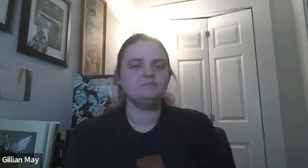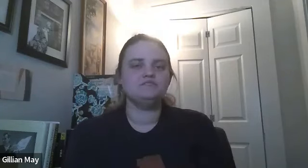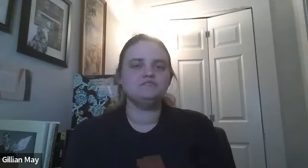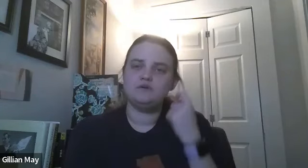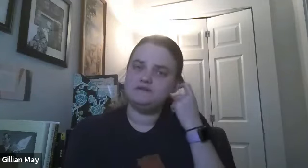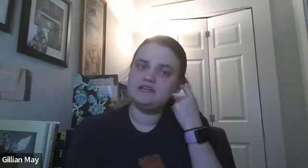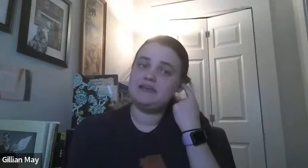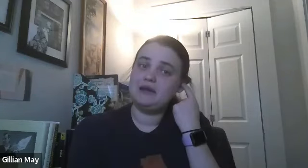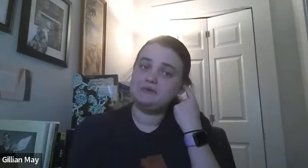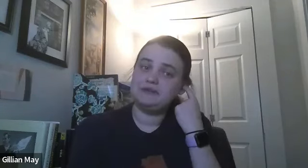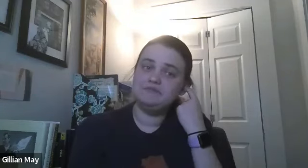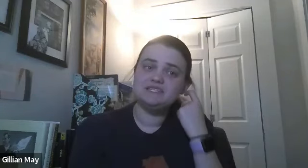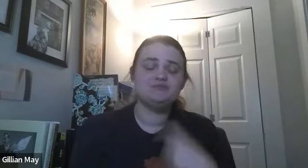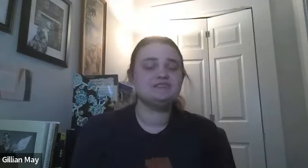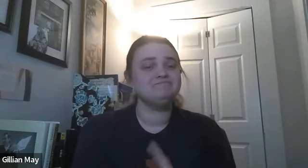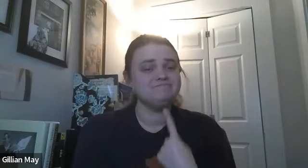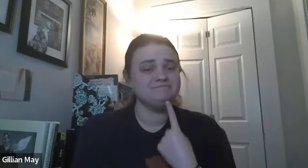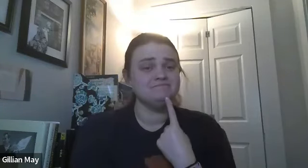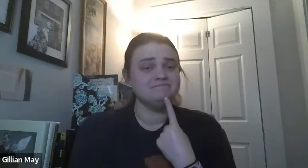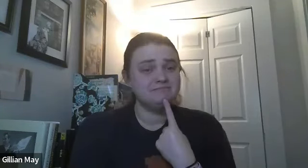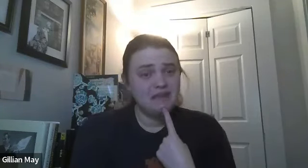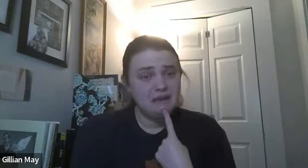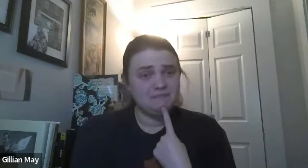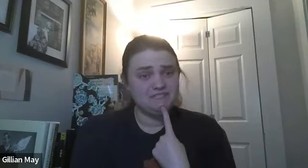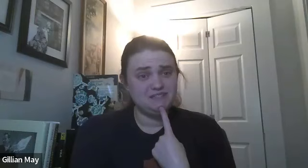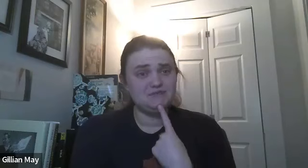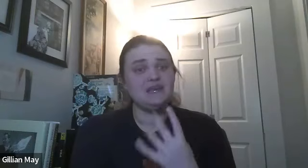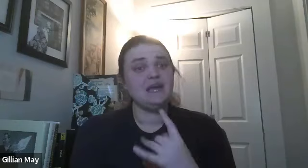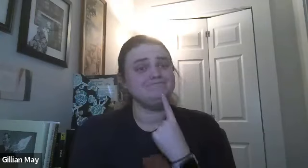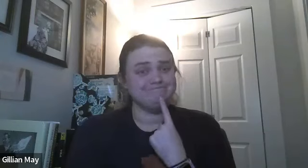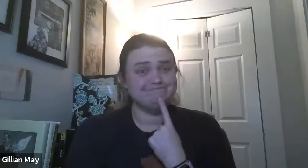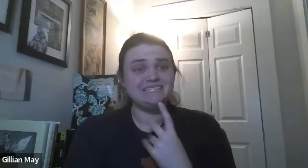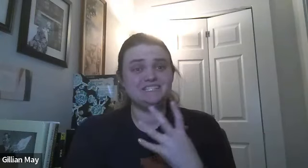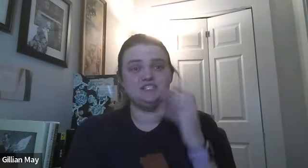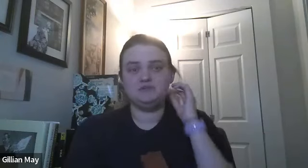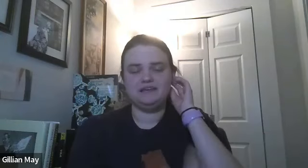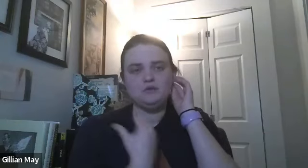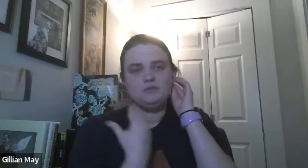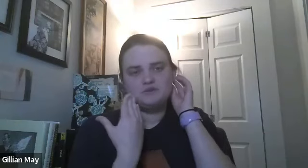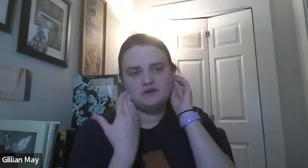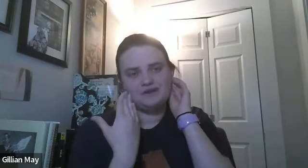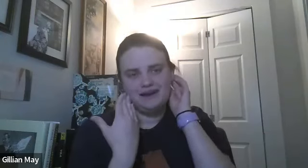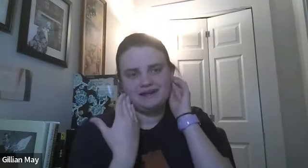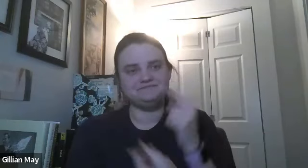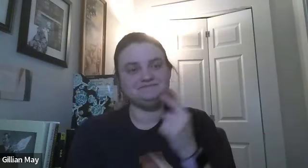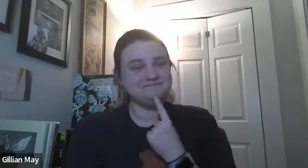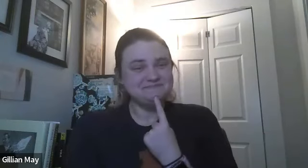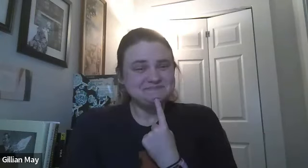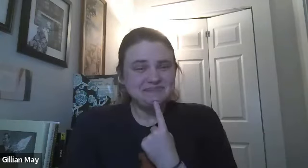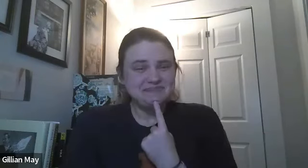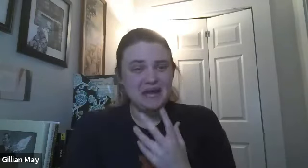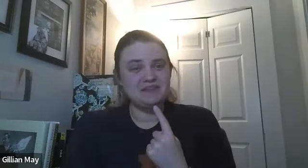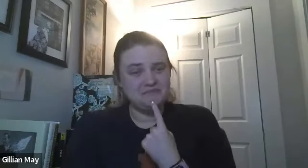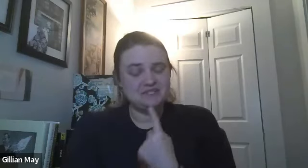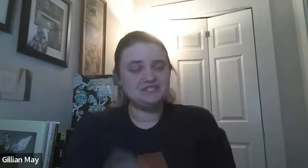So if you're saying like, I really missed you, it's like, I missed you. Like, I missed you. Like, you almost want to look kind of happy. Like, I've missed